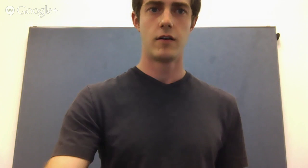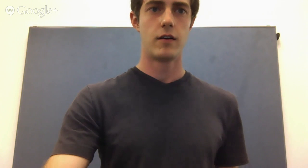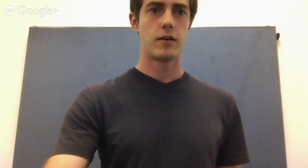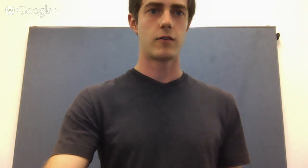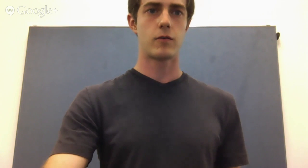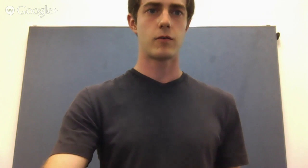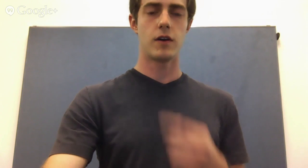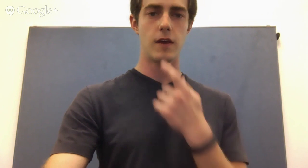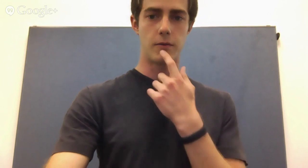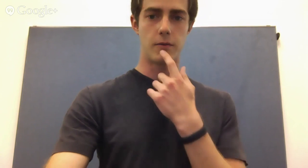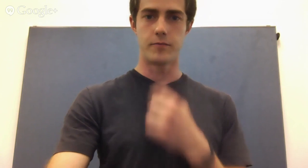Okay,